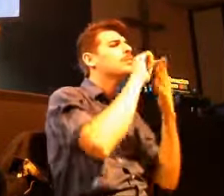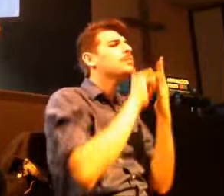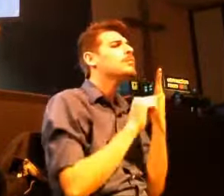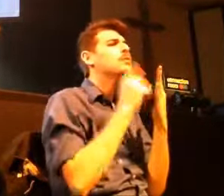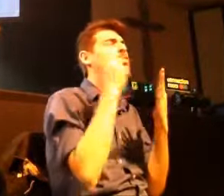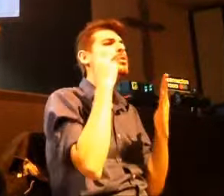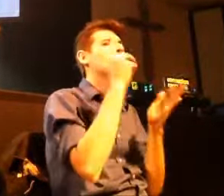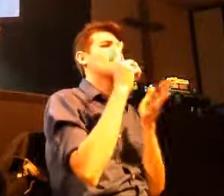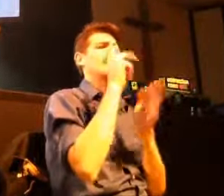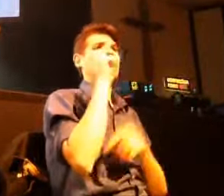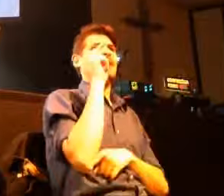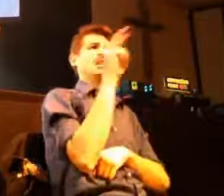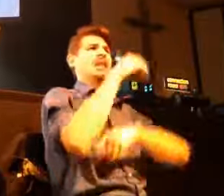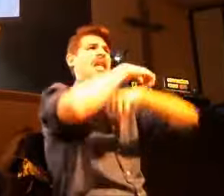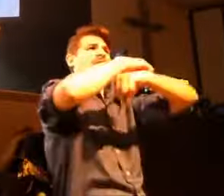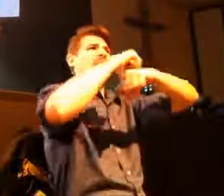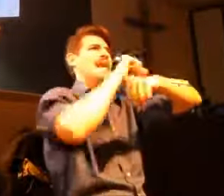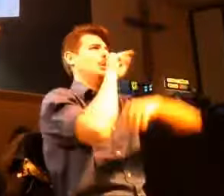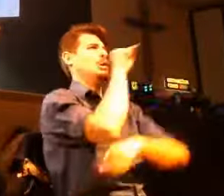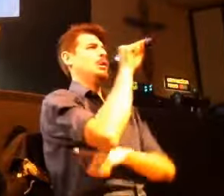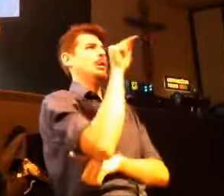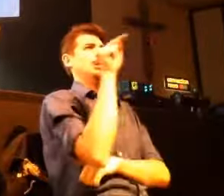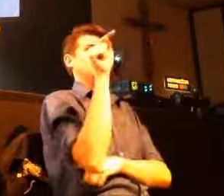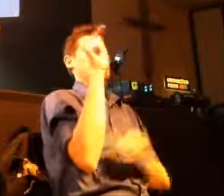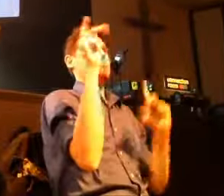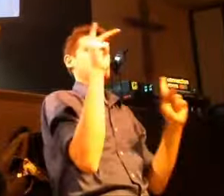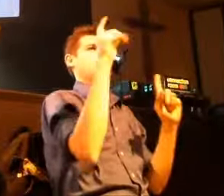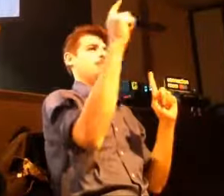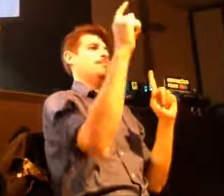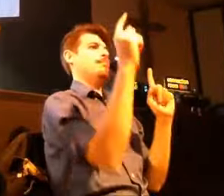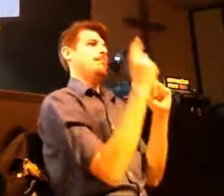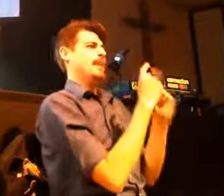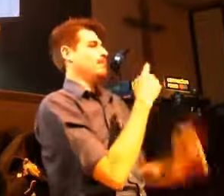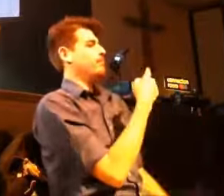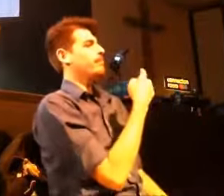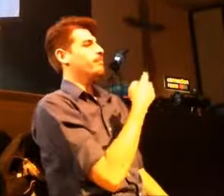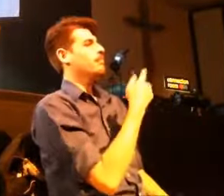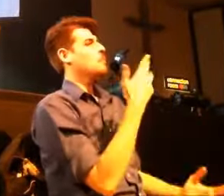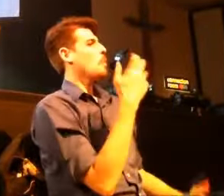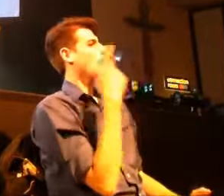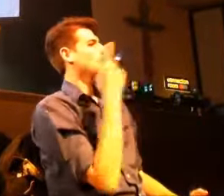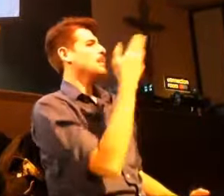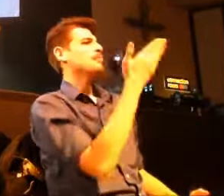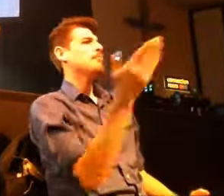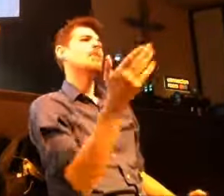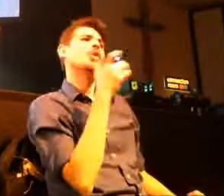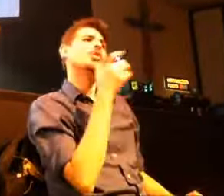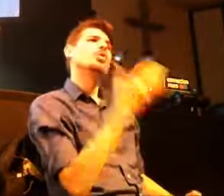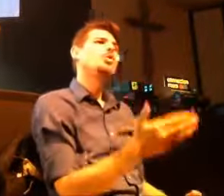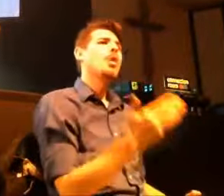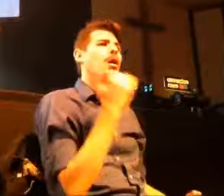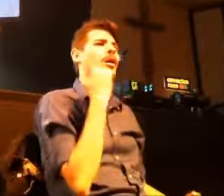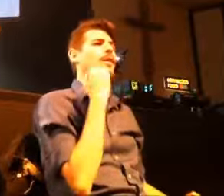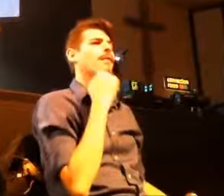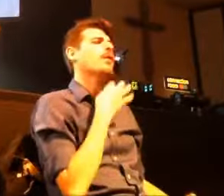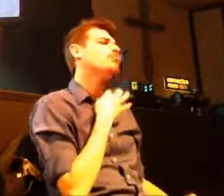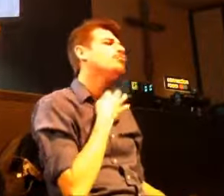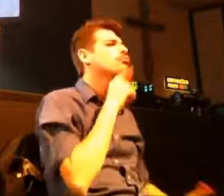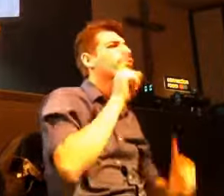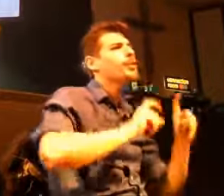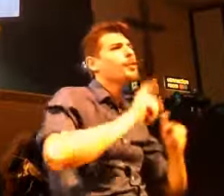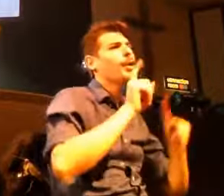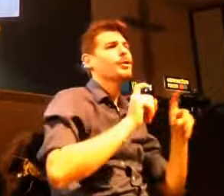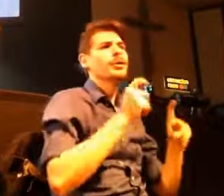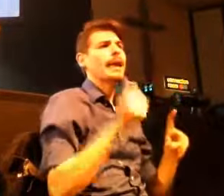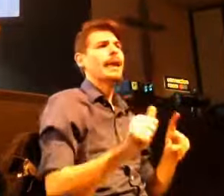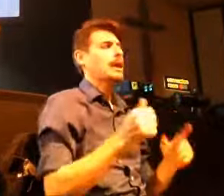here up on stage and get a chance to say hi and talk to us, we'd love to do that. If you have some questions or just give us an opportunity to